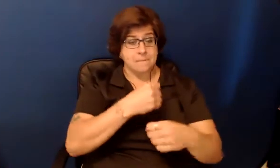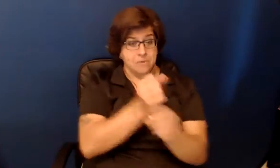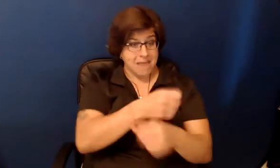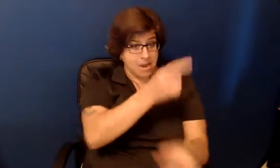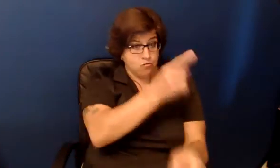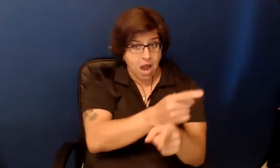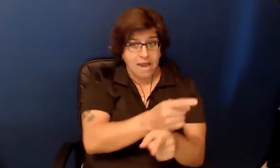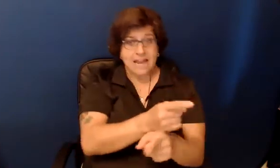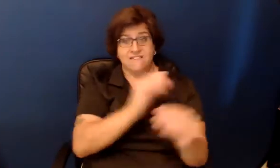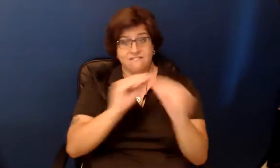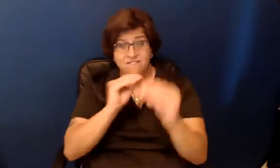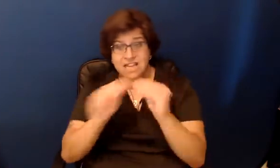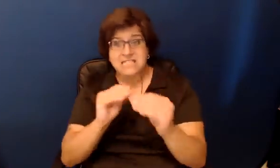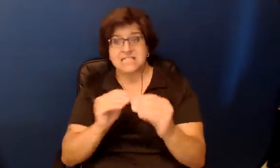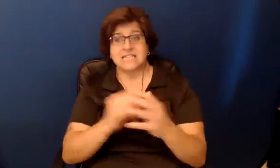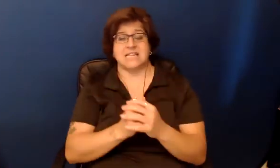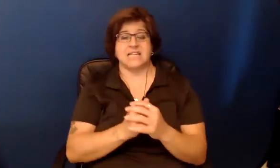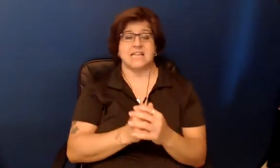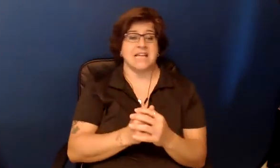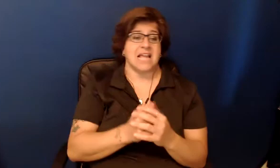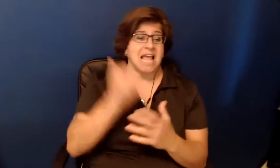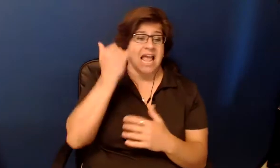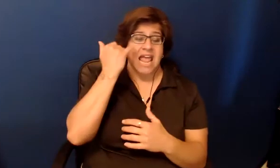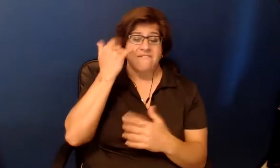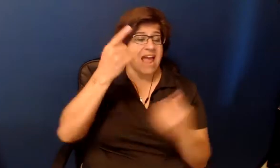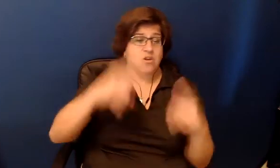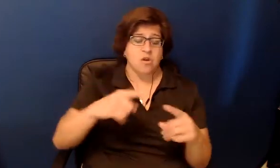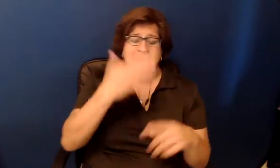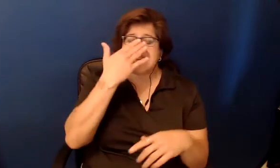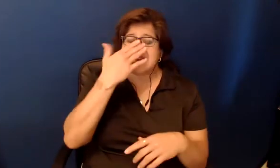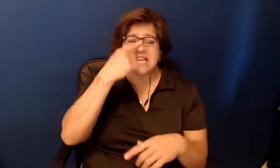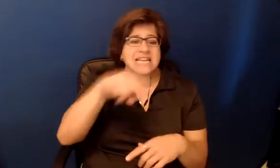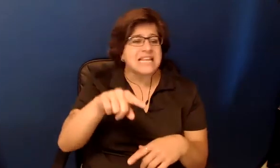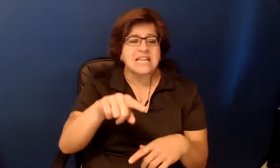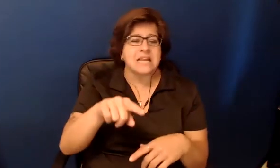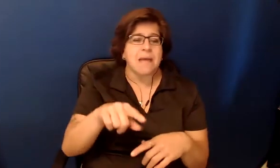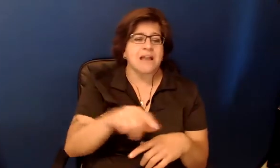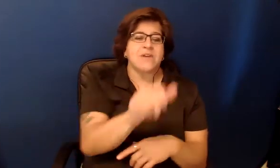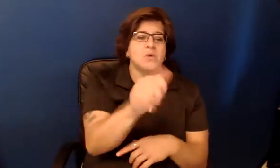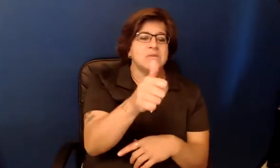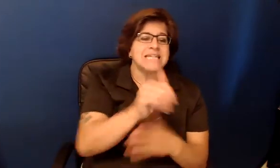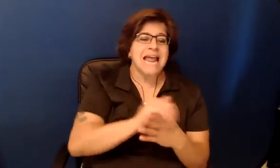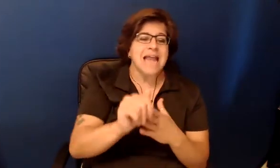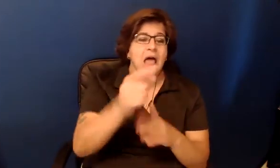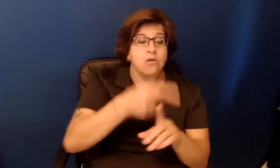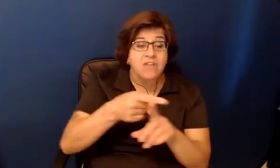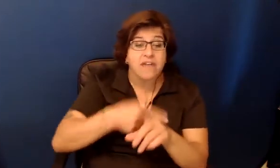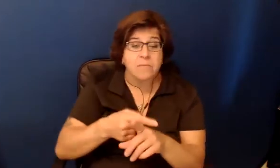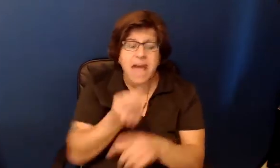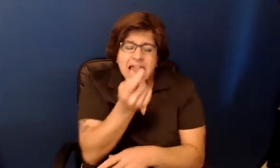could. When I didn't have the money, I made an agreement. I don't care if it was $10 a month. It didn't matter. Little or much